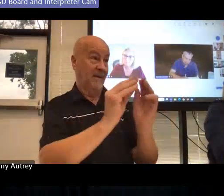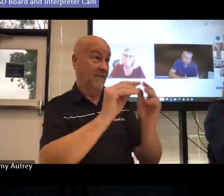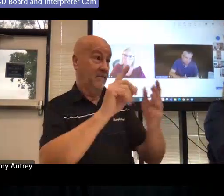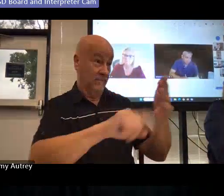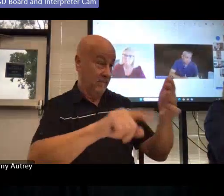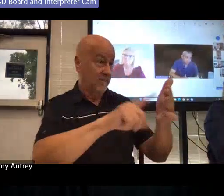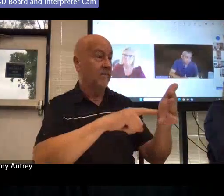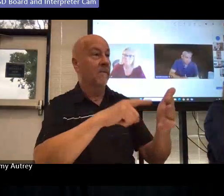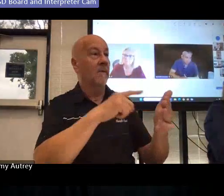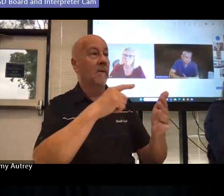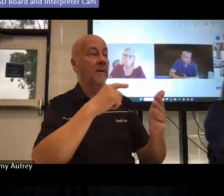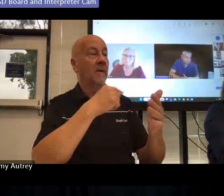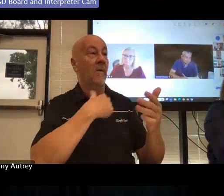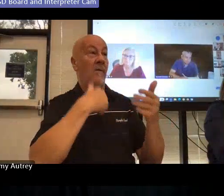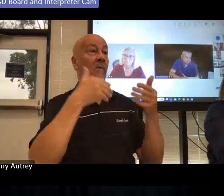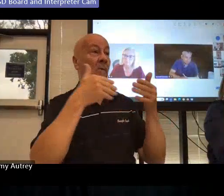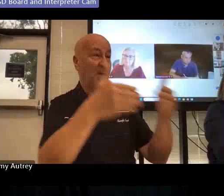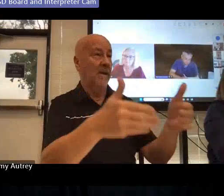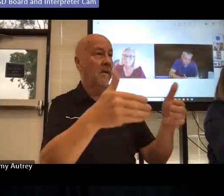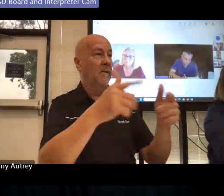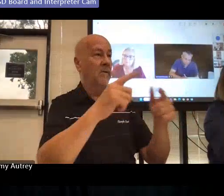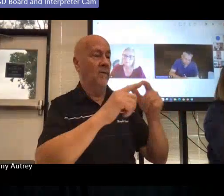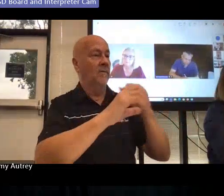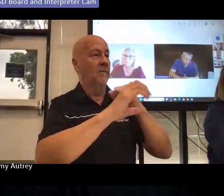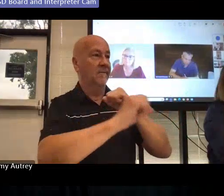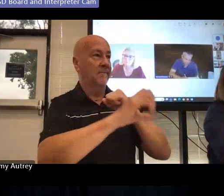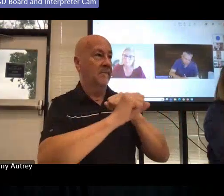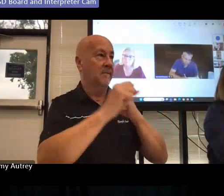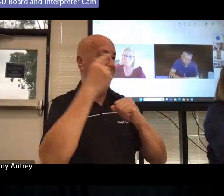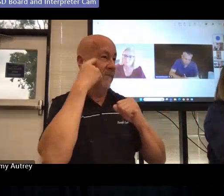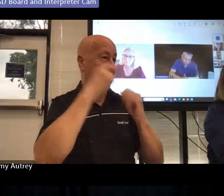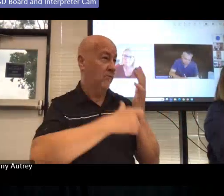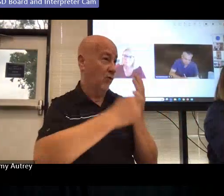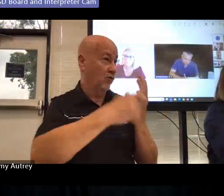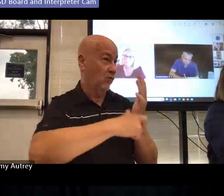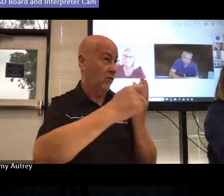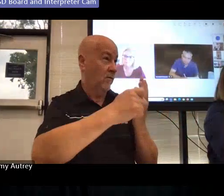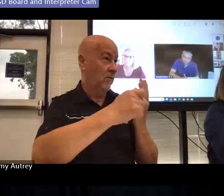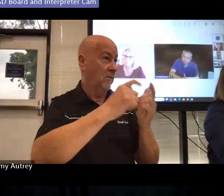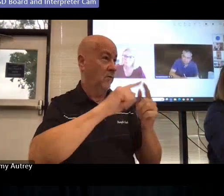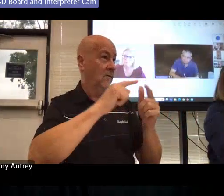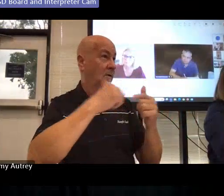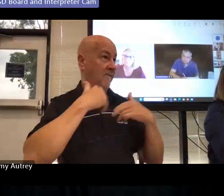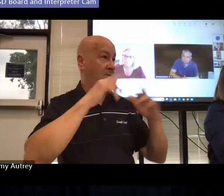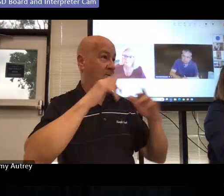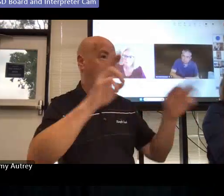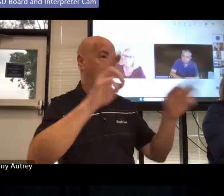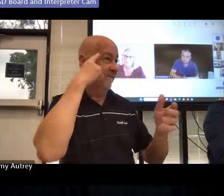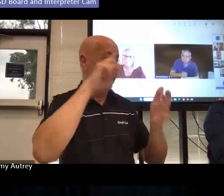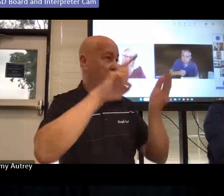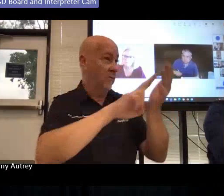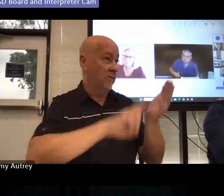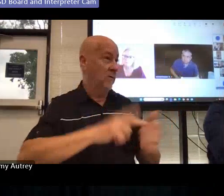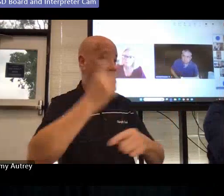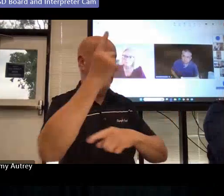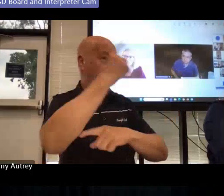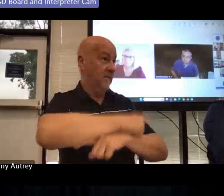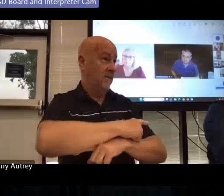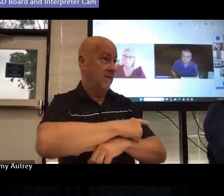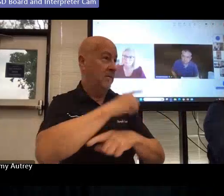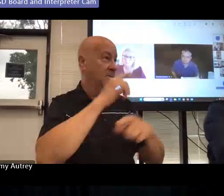speaking of that meeting that was canceled, we did go ahead with the flyer and the marketing brochure